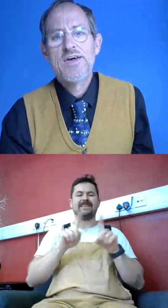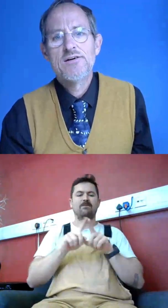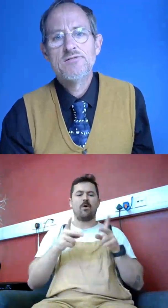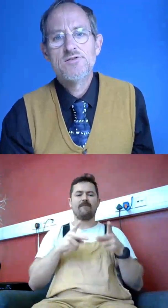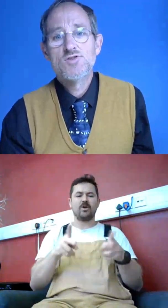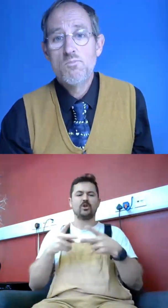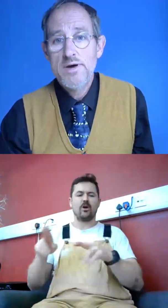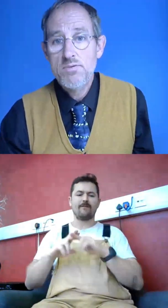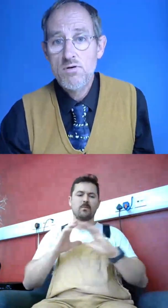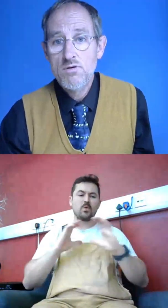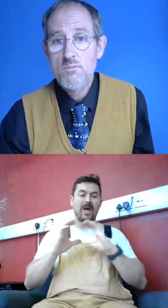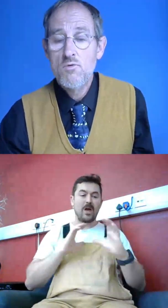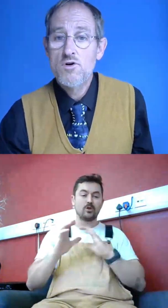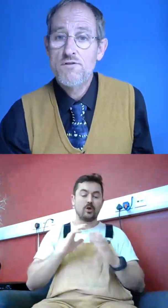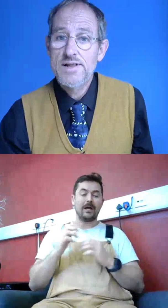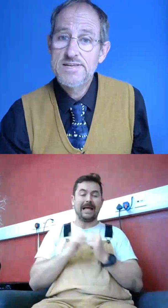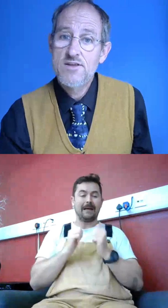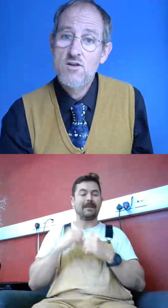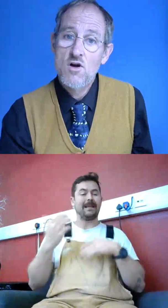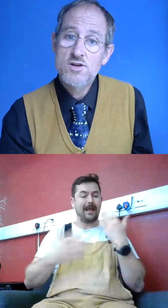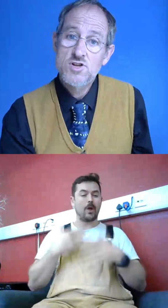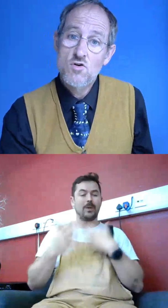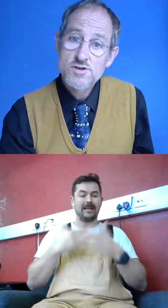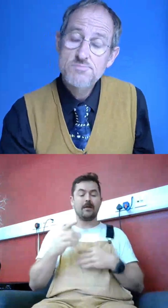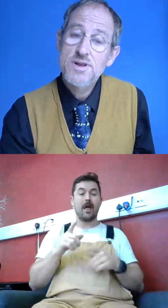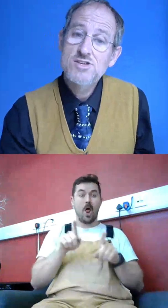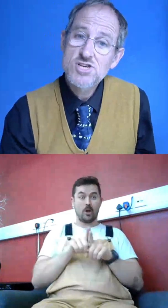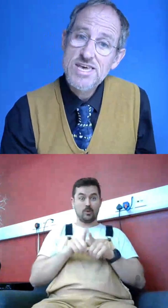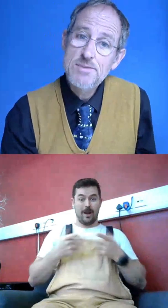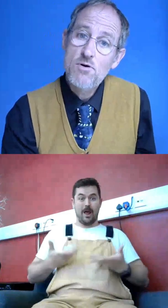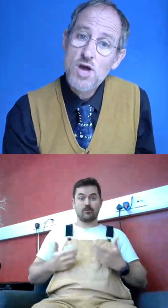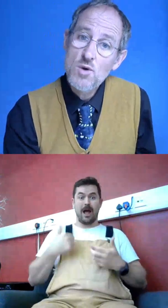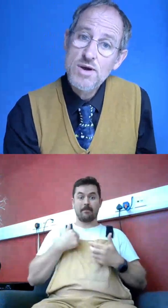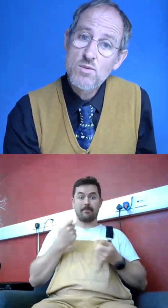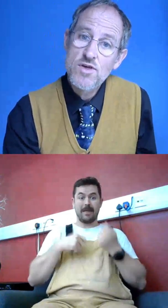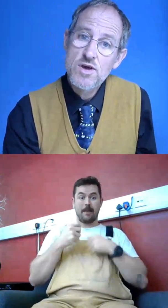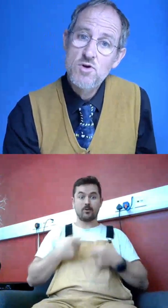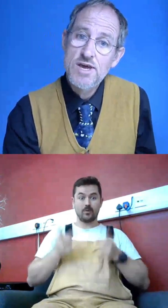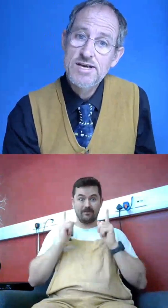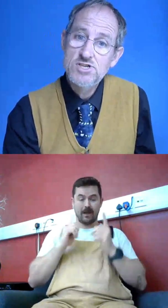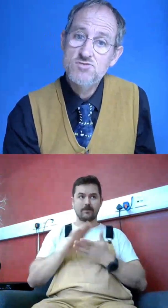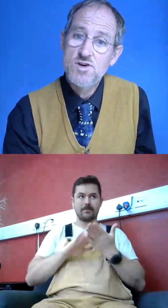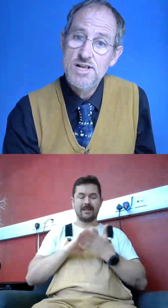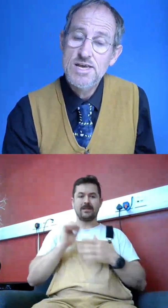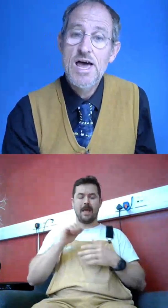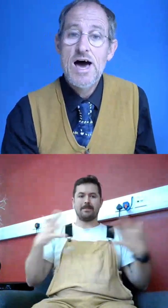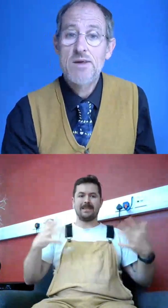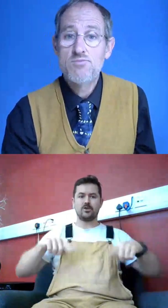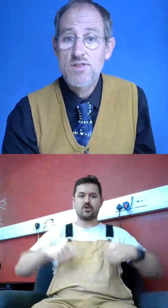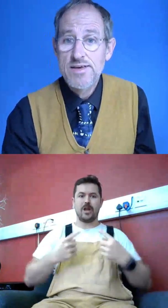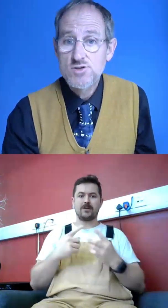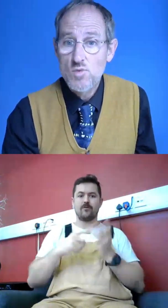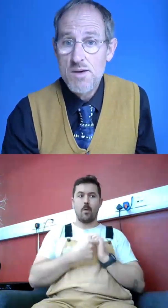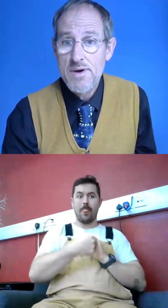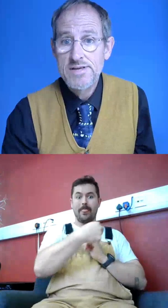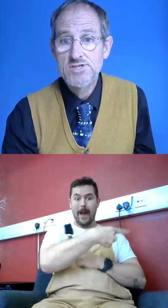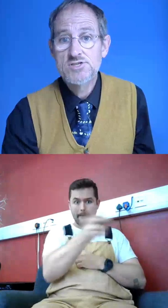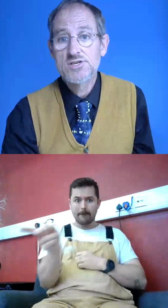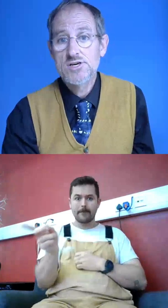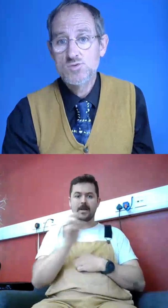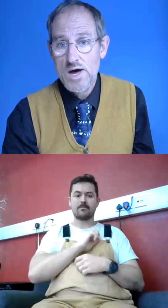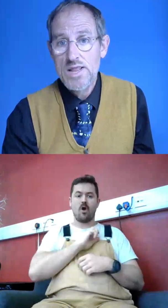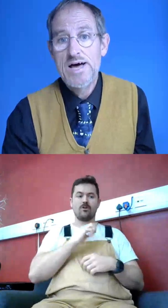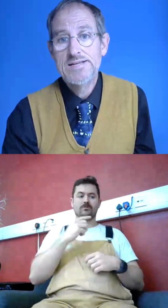And I think some people are more advanced in their knowledge than others, but I just keep on going with the communication really. And I bring things up with